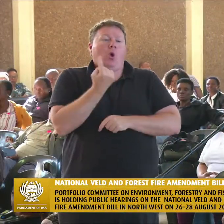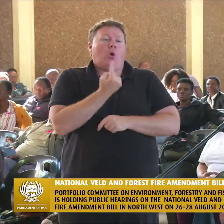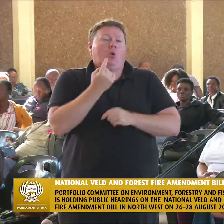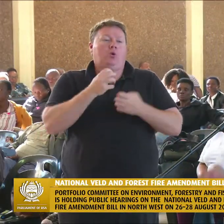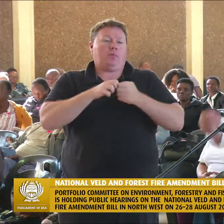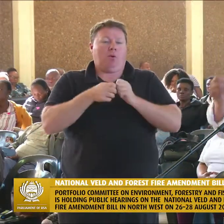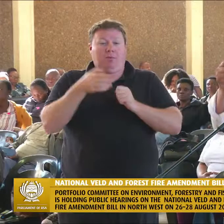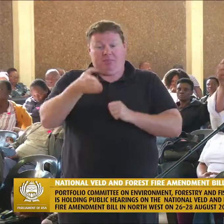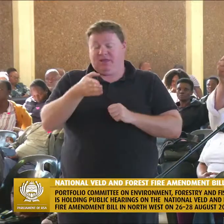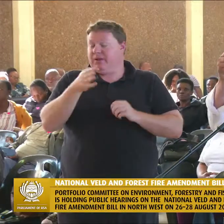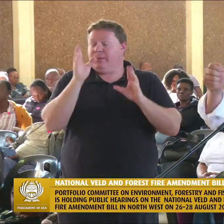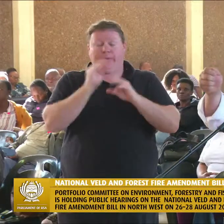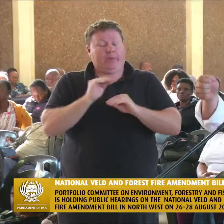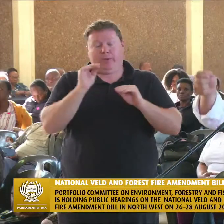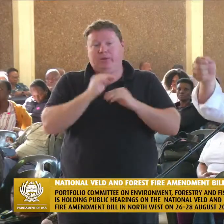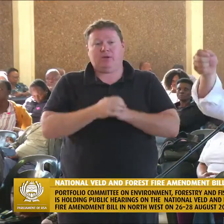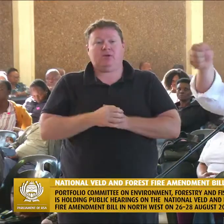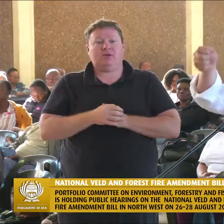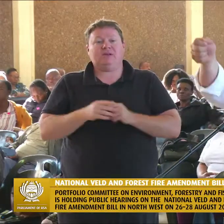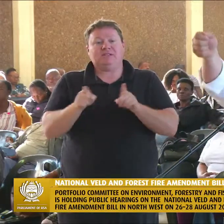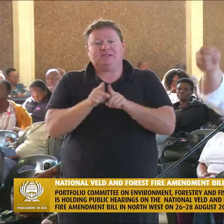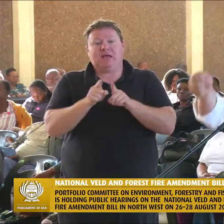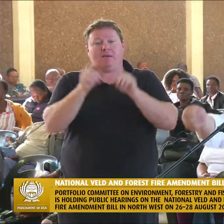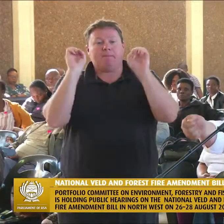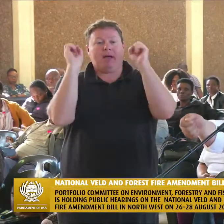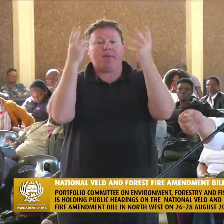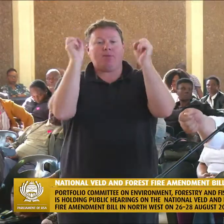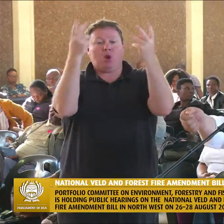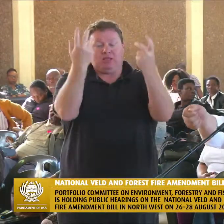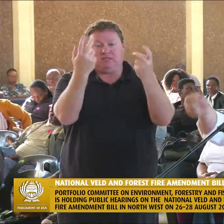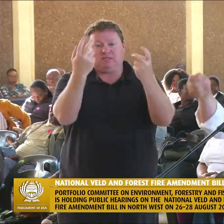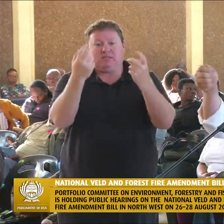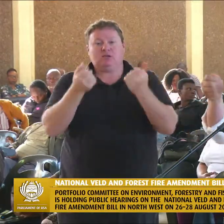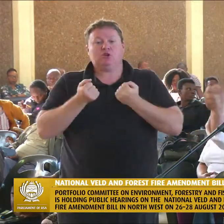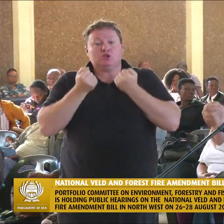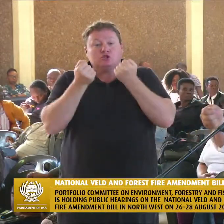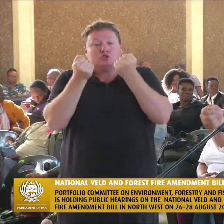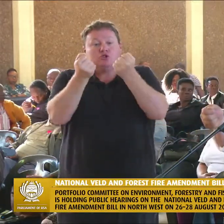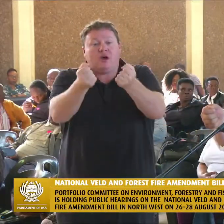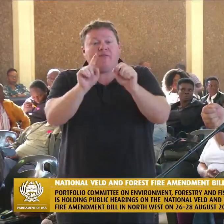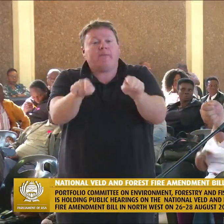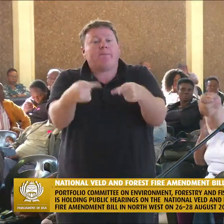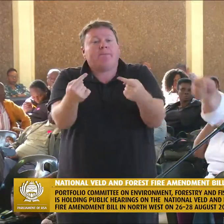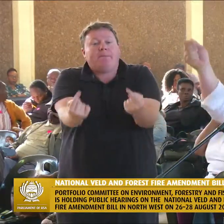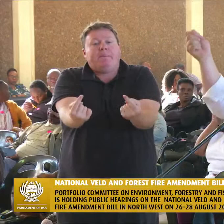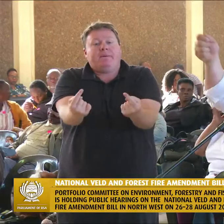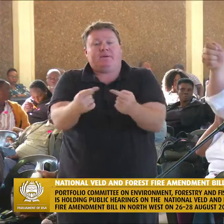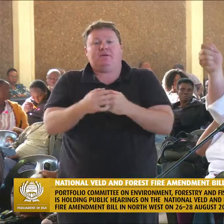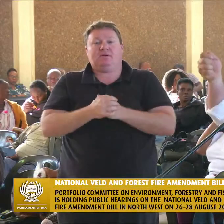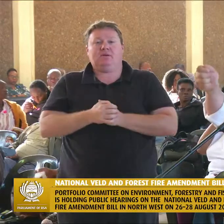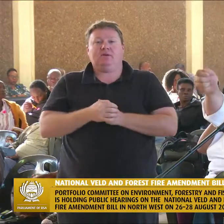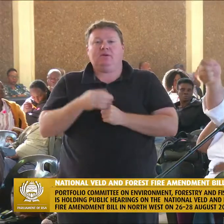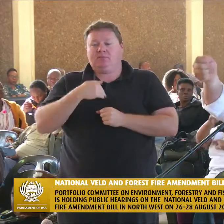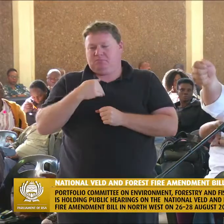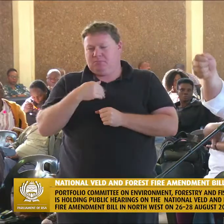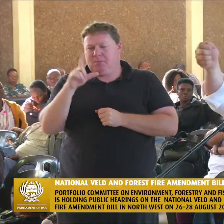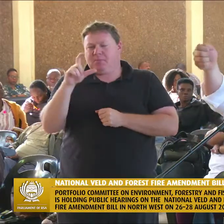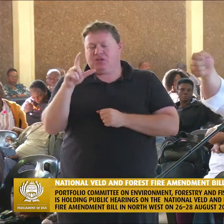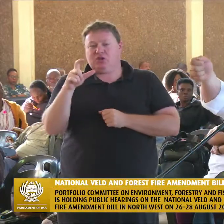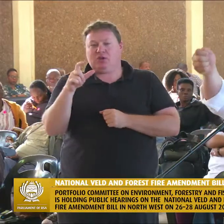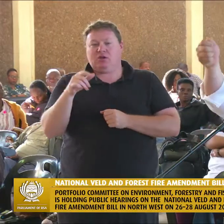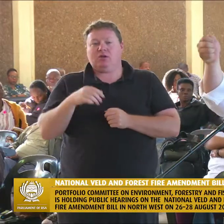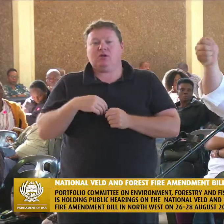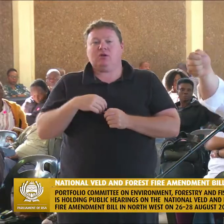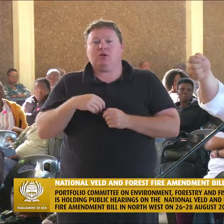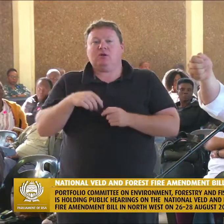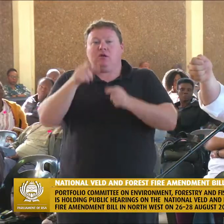see there are ambulances they can't drive there i have a picture somewhere where somebody has been